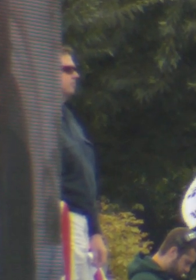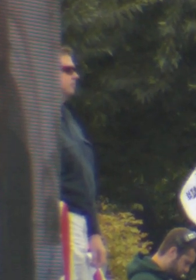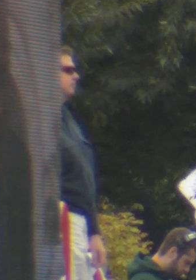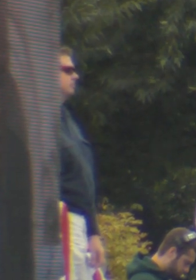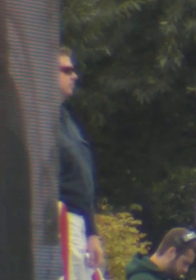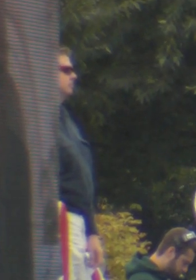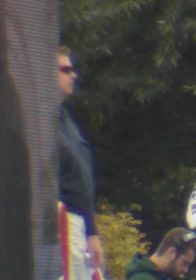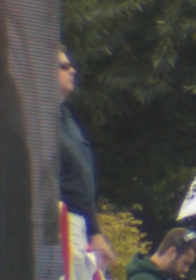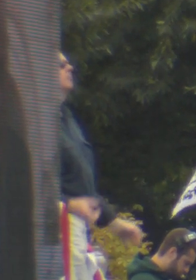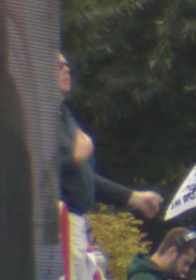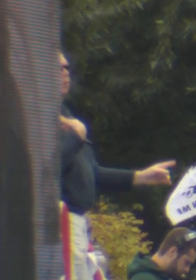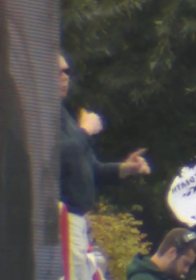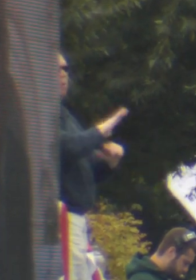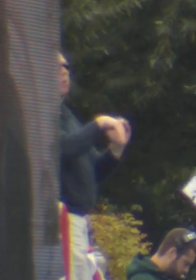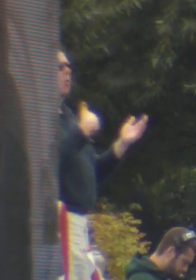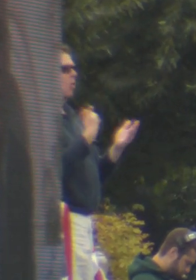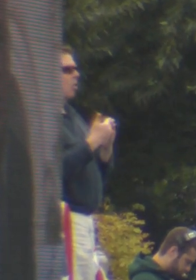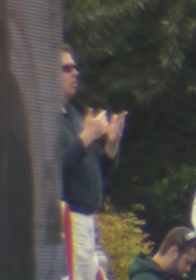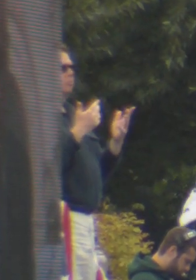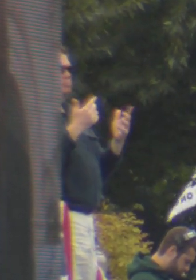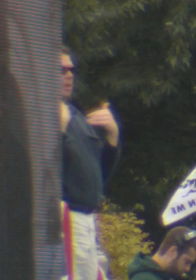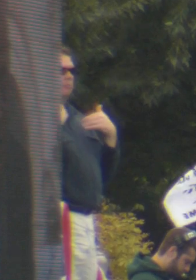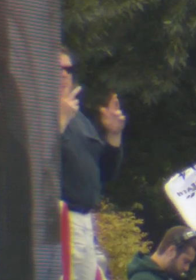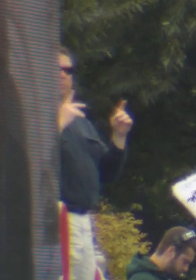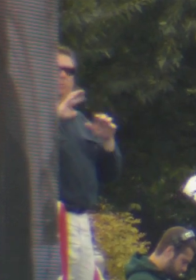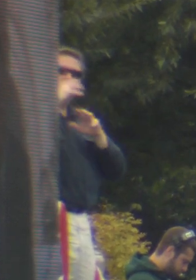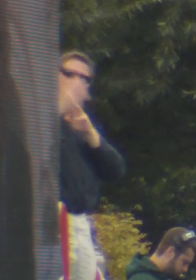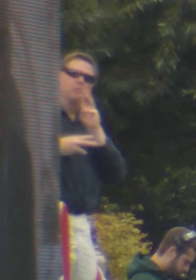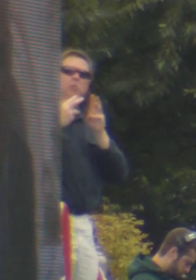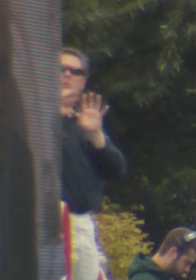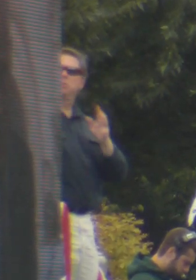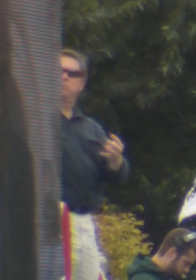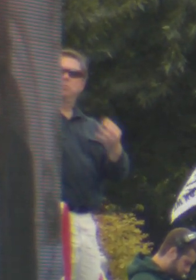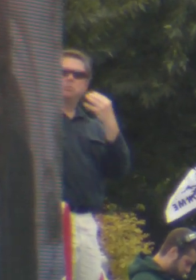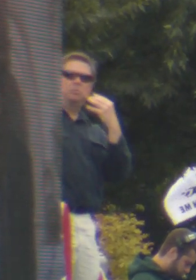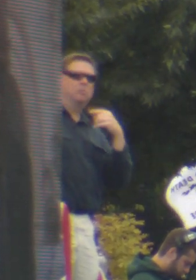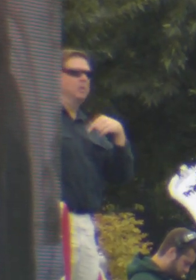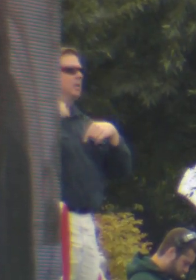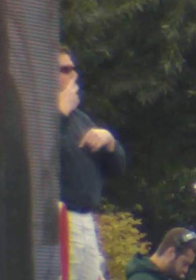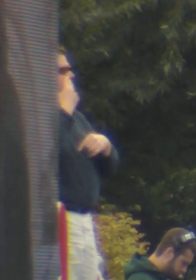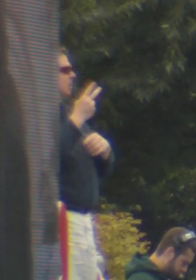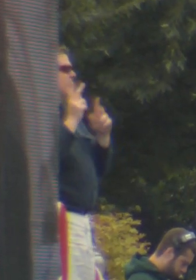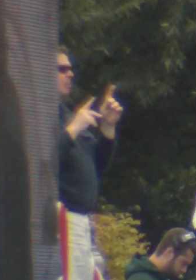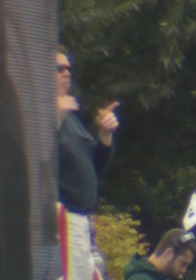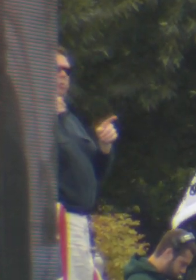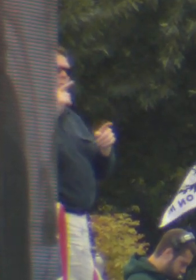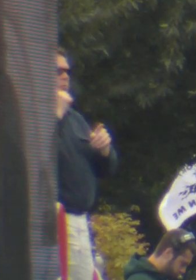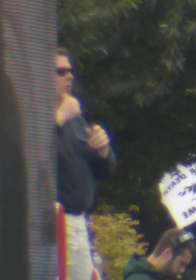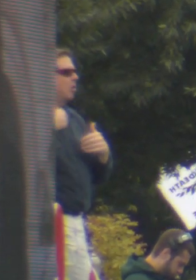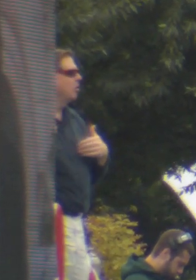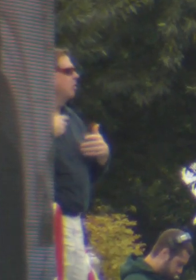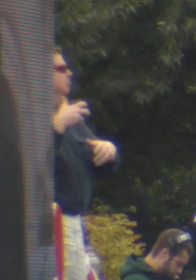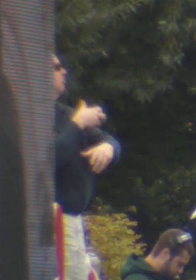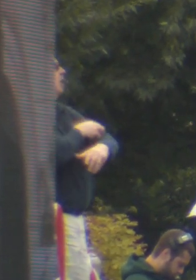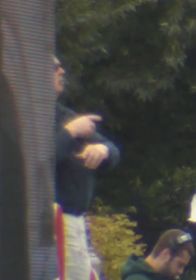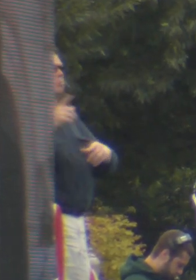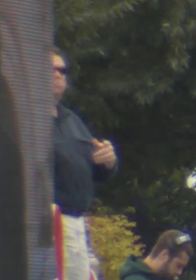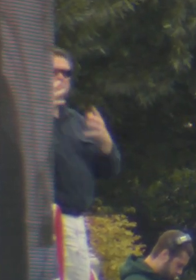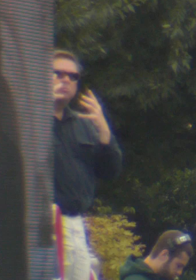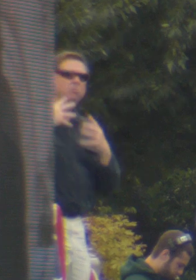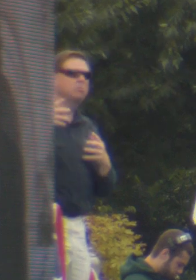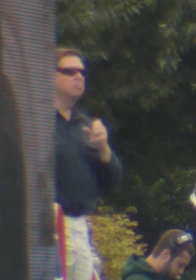We are all envied by millions of disenfranchised, disinherited,